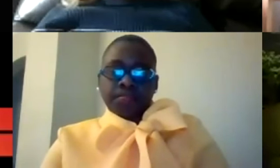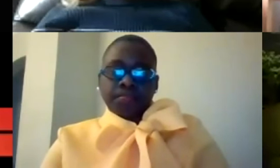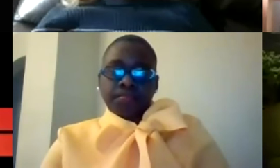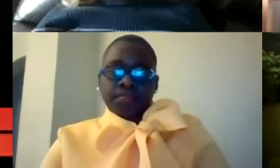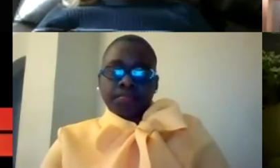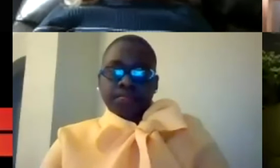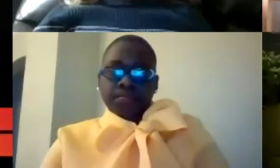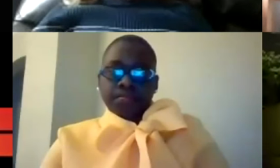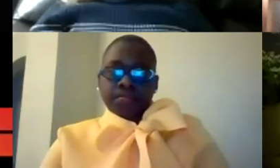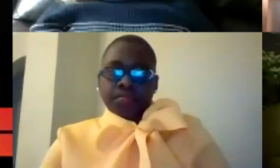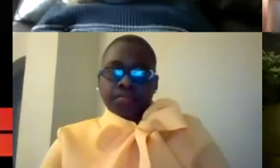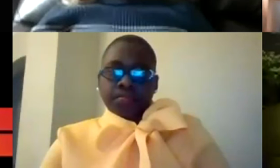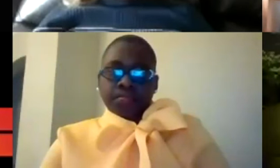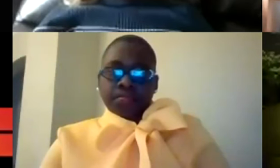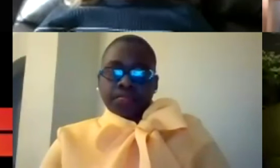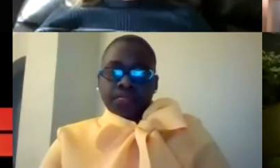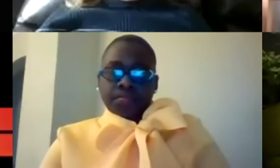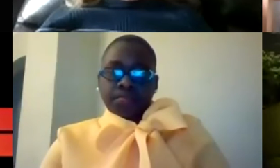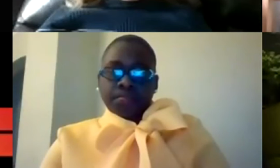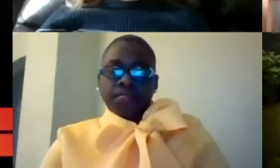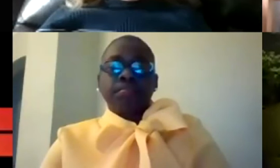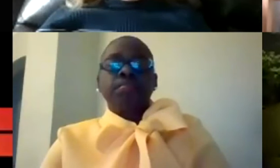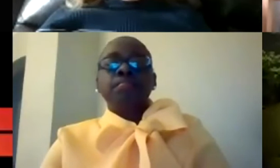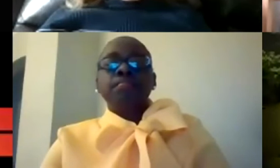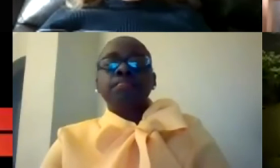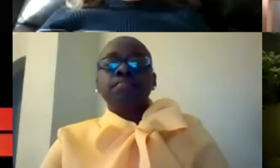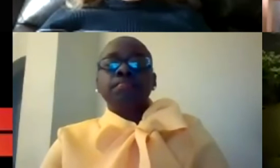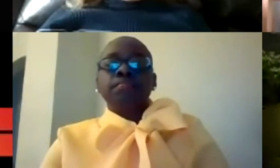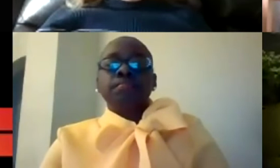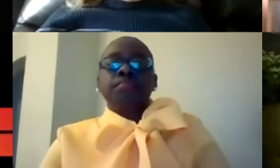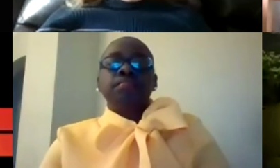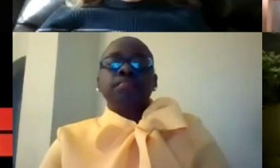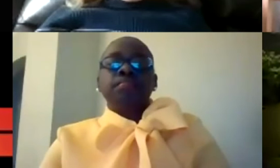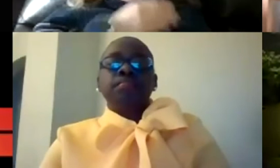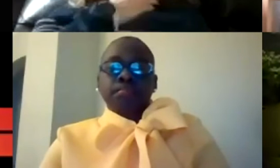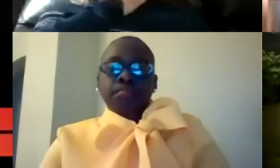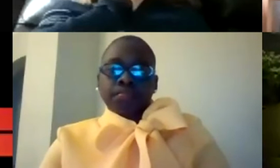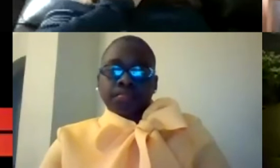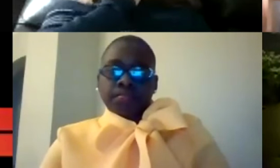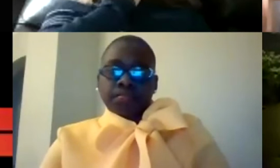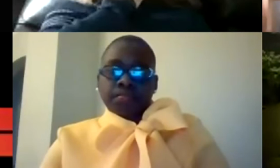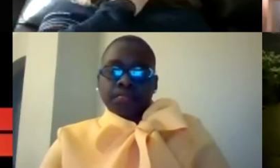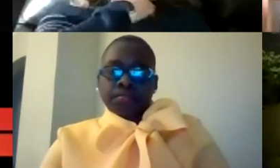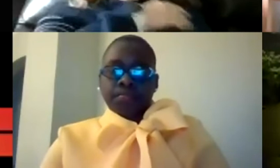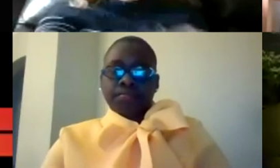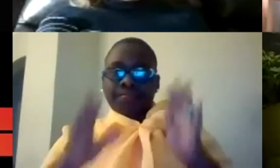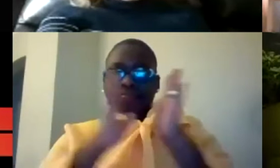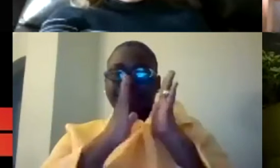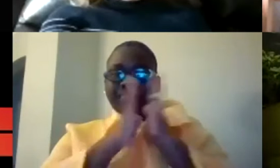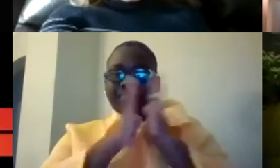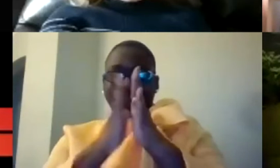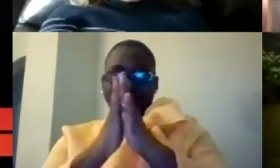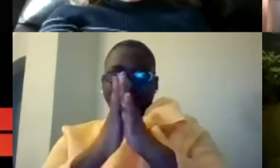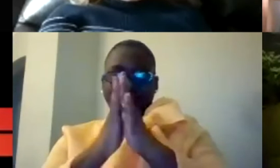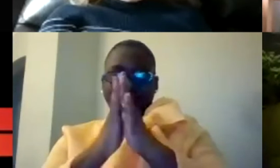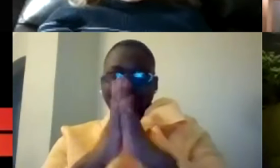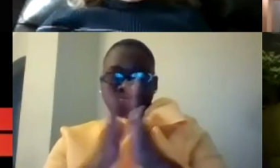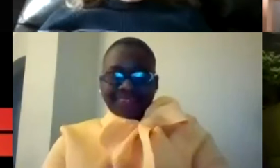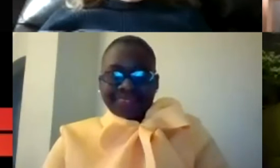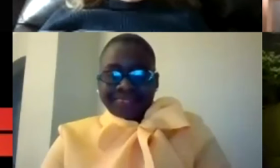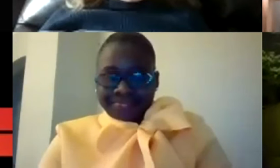story behind the song, and we'll tell that when it's over. And by the way, thank you to Franklin Hughes, who's going to help